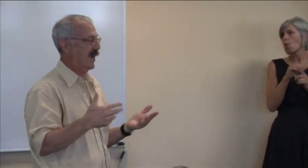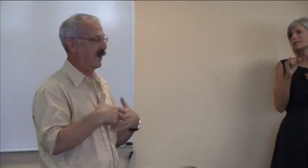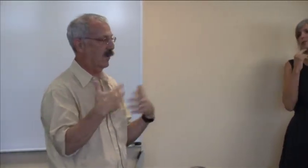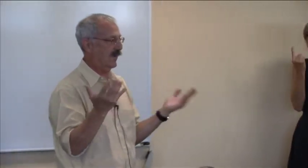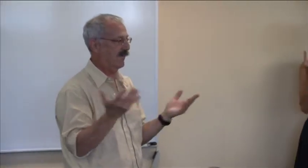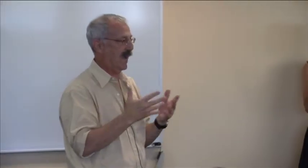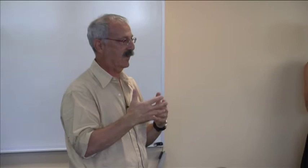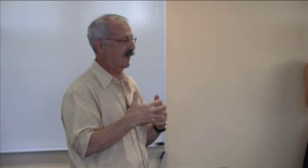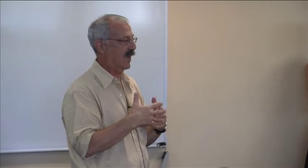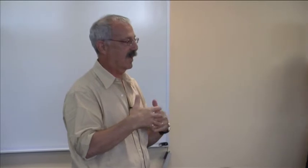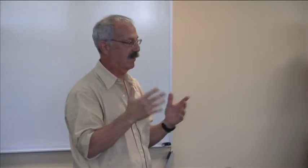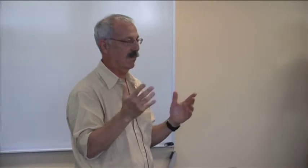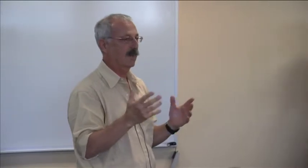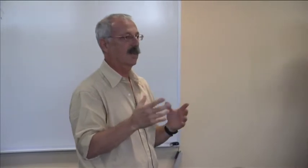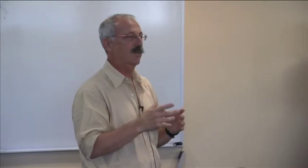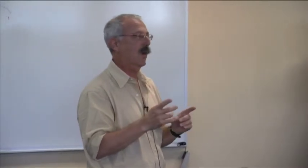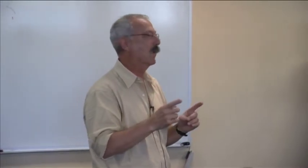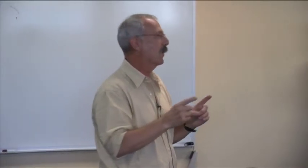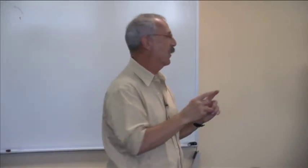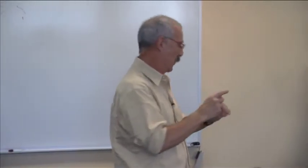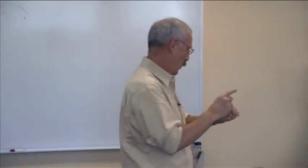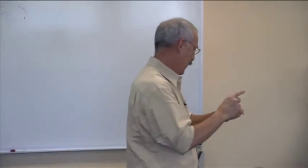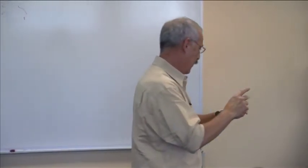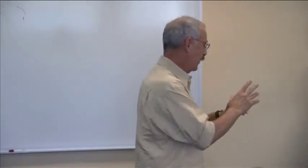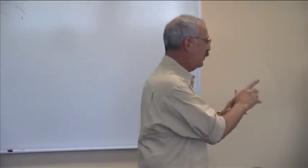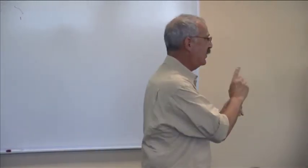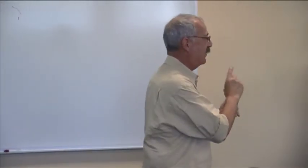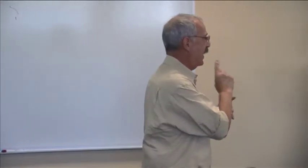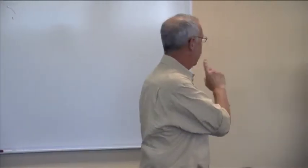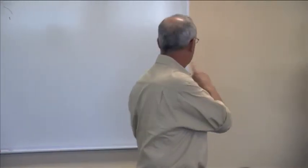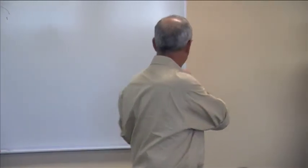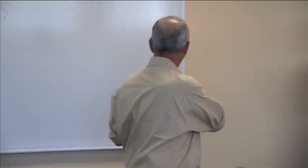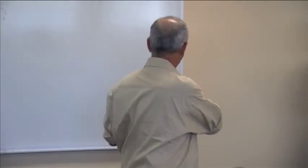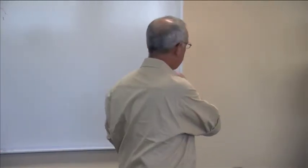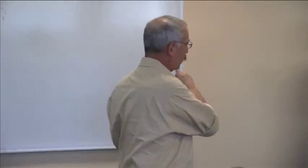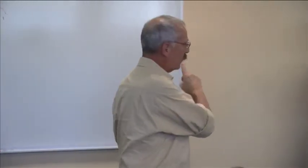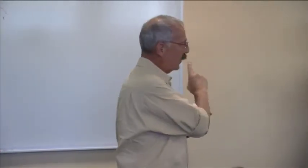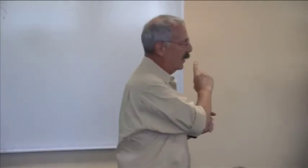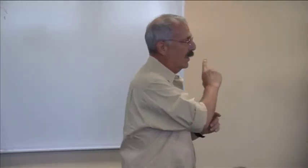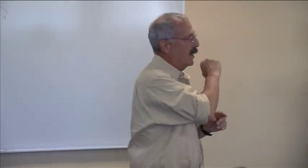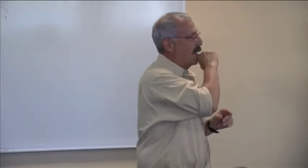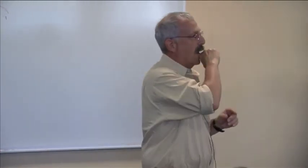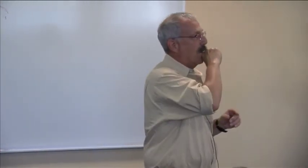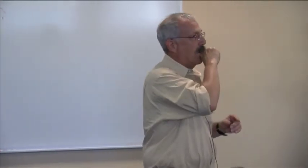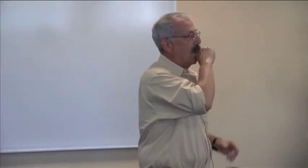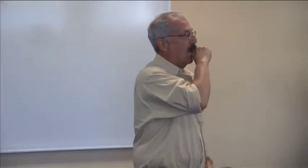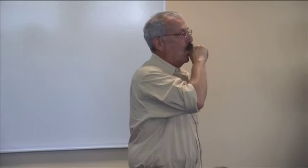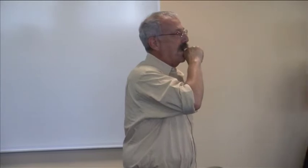It doesn't matter what the facts say. So, with this piece of data,